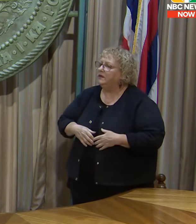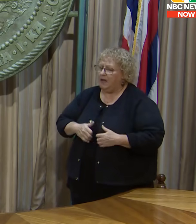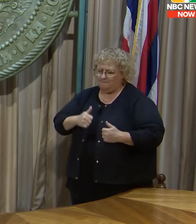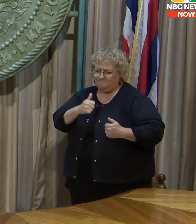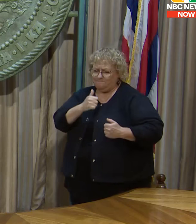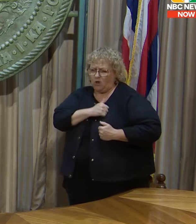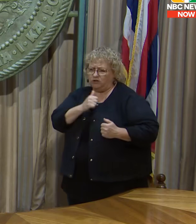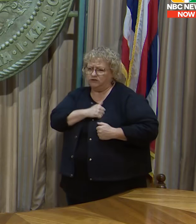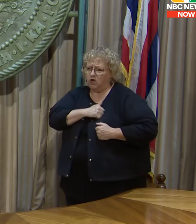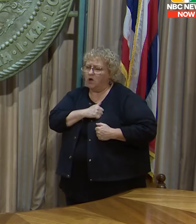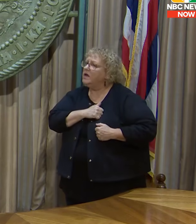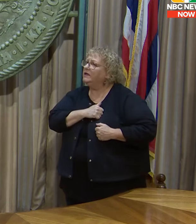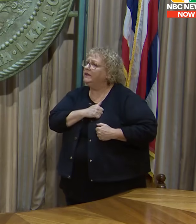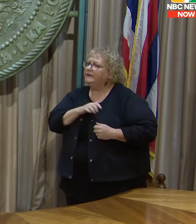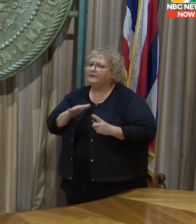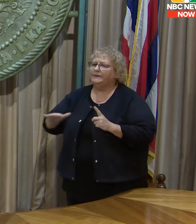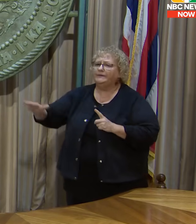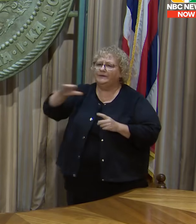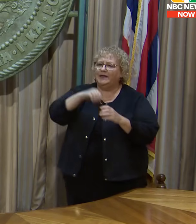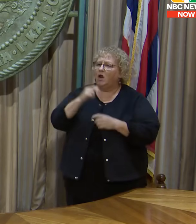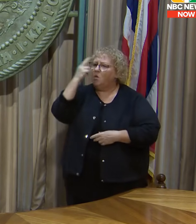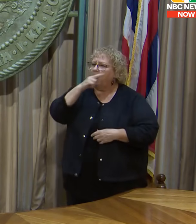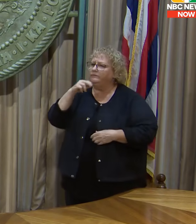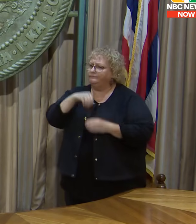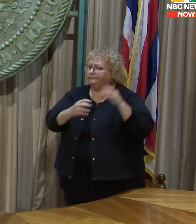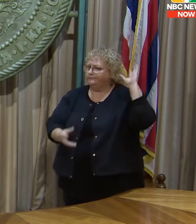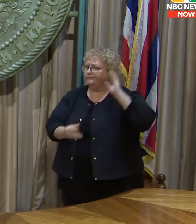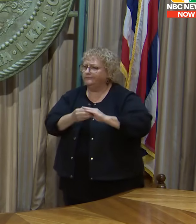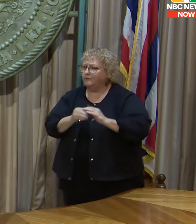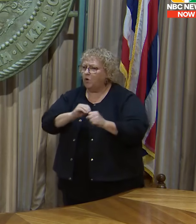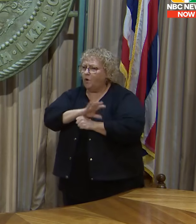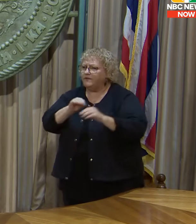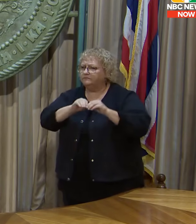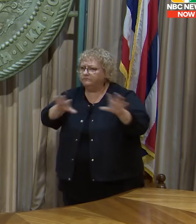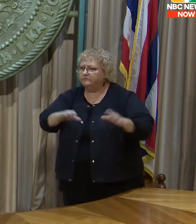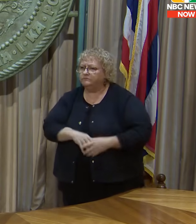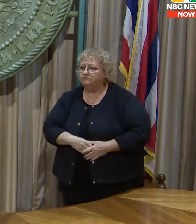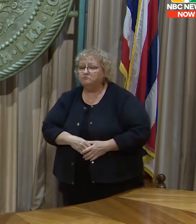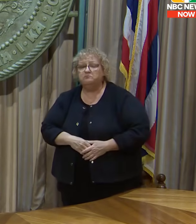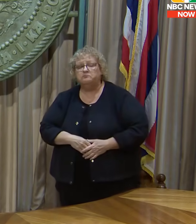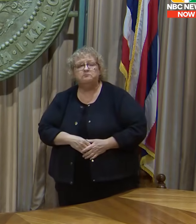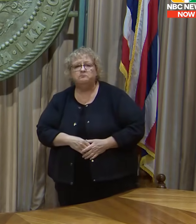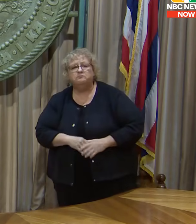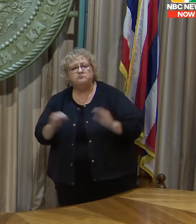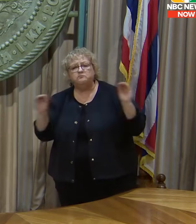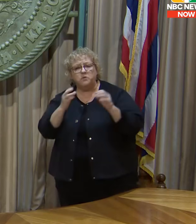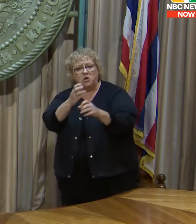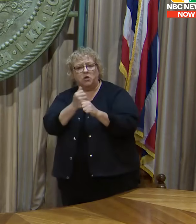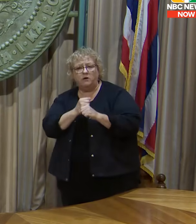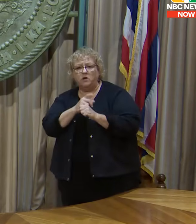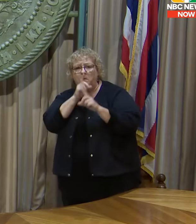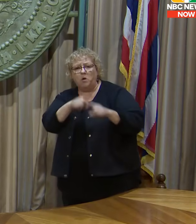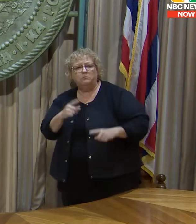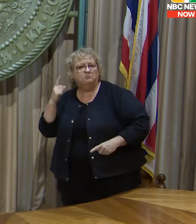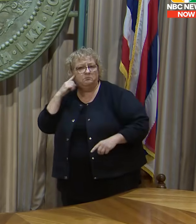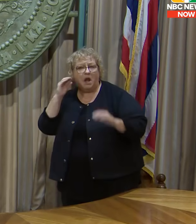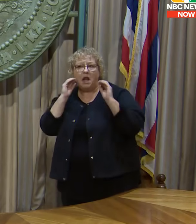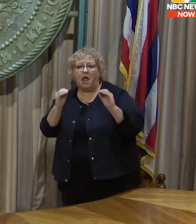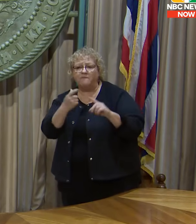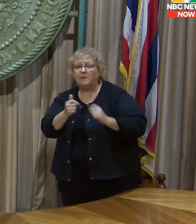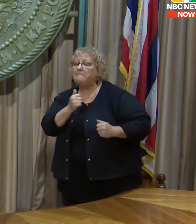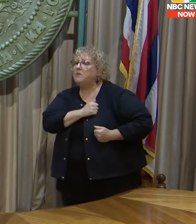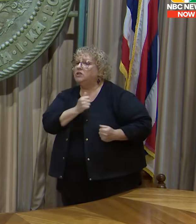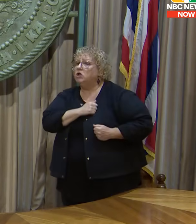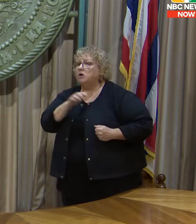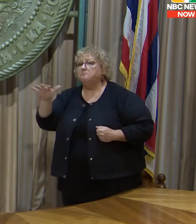military cases in Hawaii out of the daily total today? We didn't receive any cases, any reports